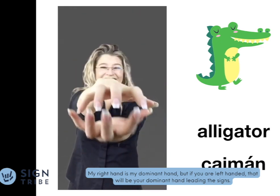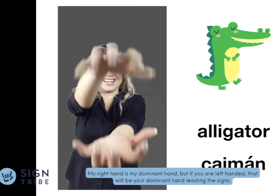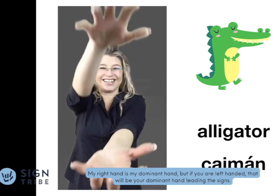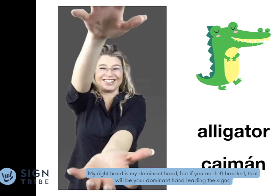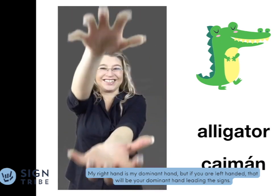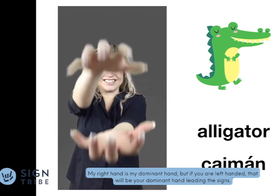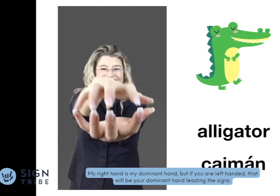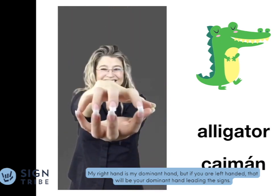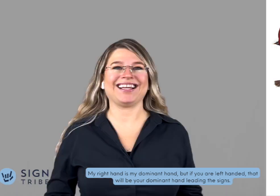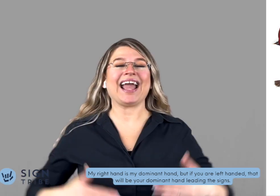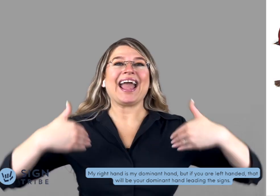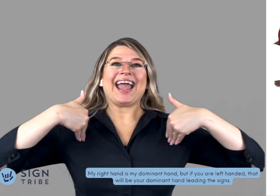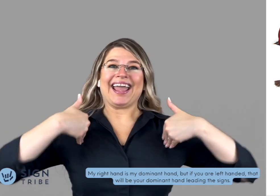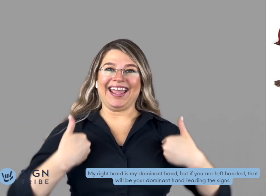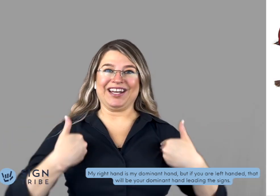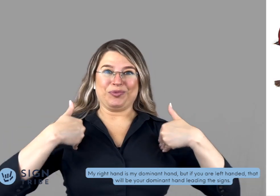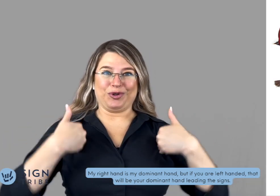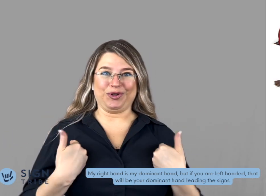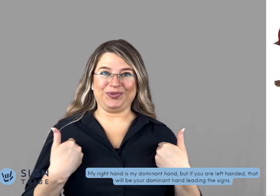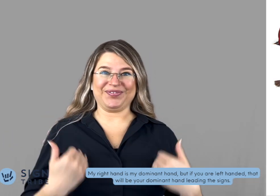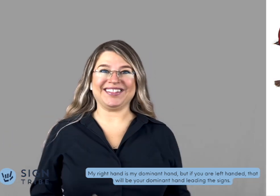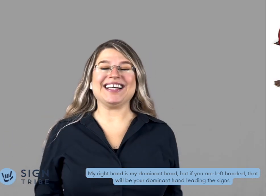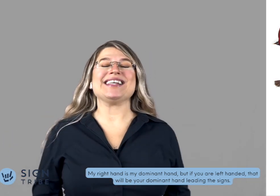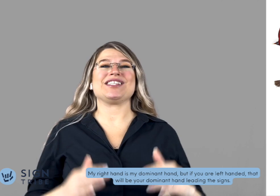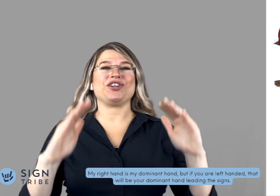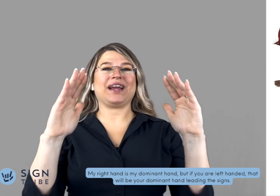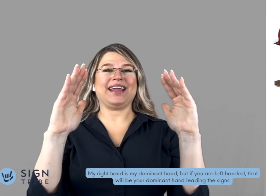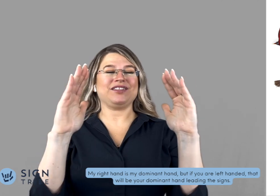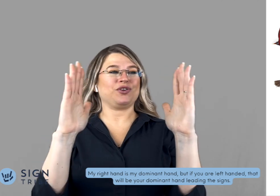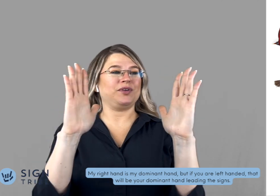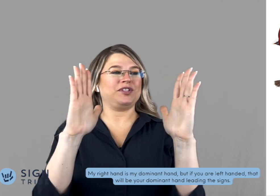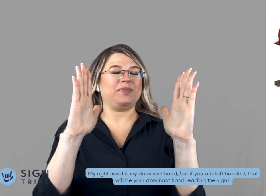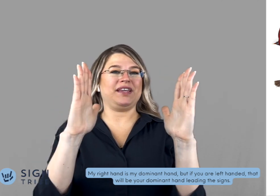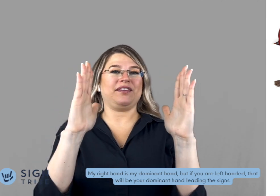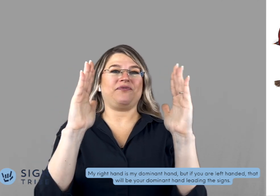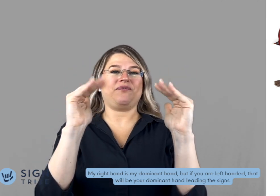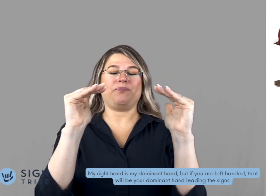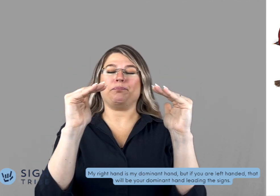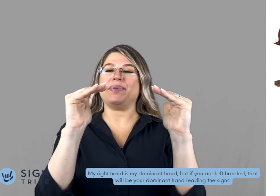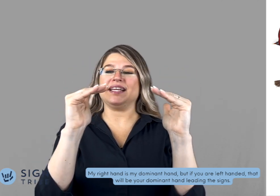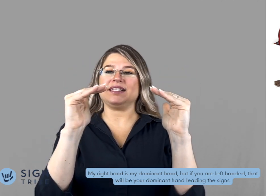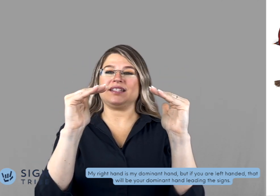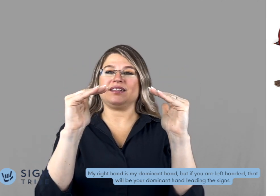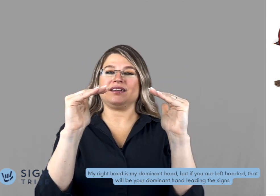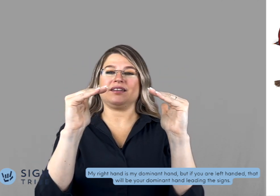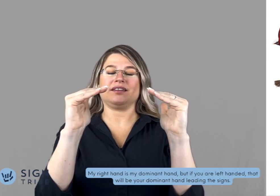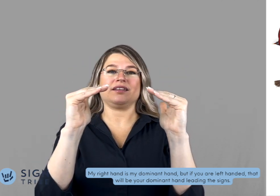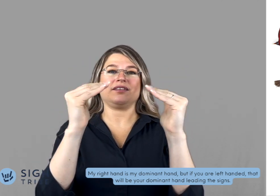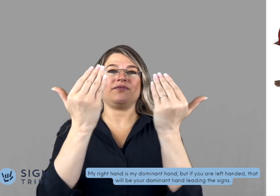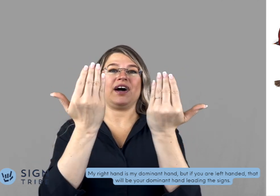Alligator. Animal. So your hands are going to be bent